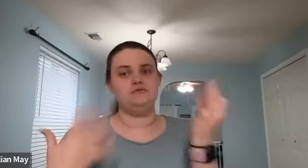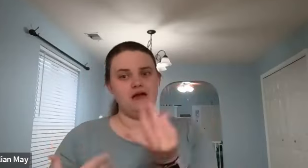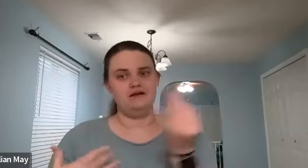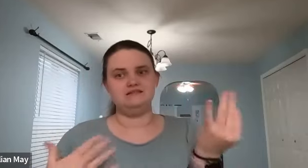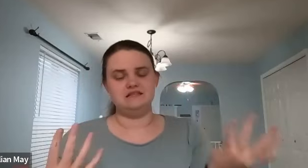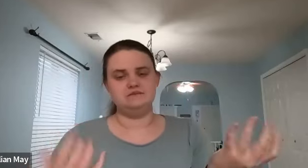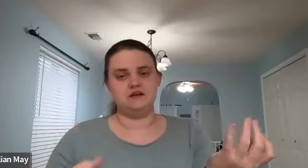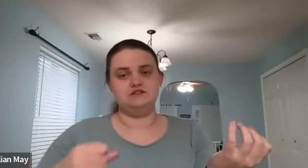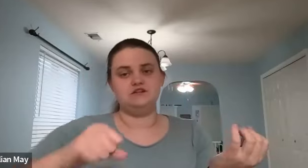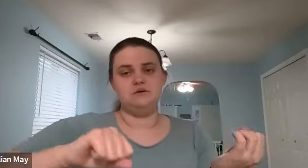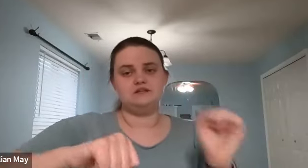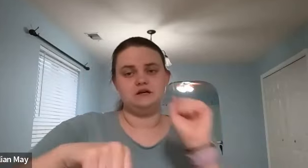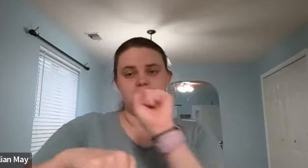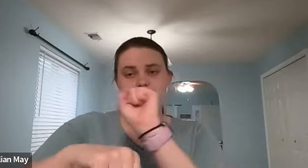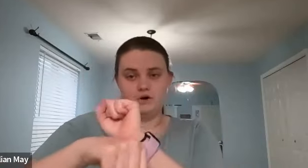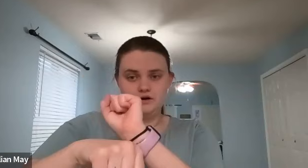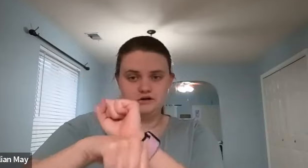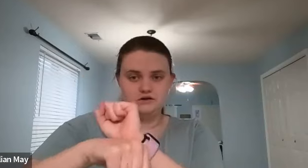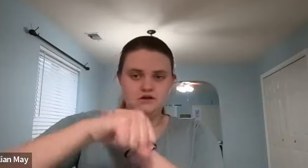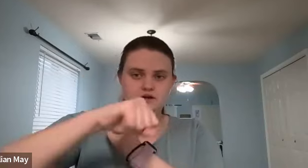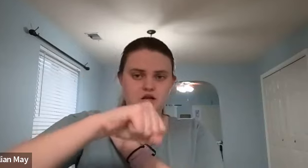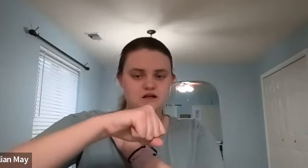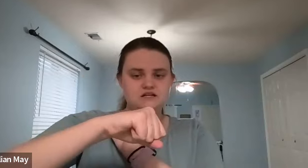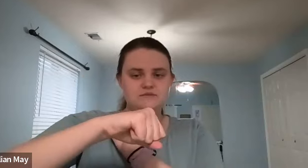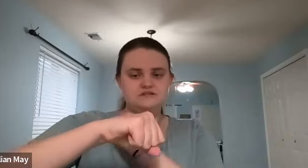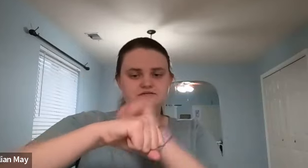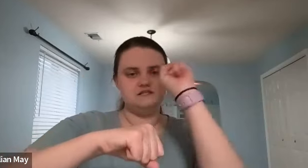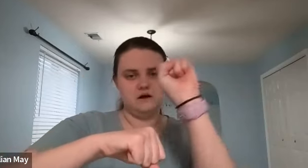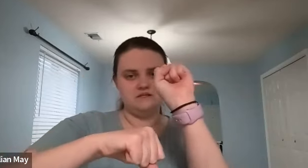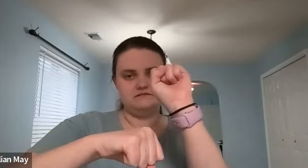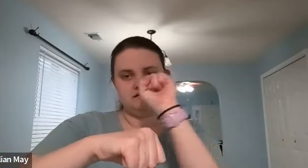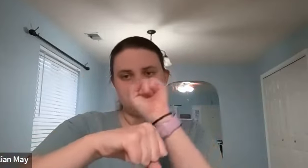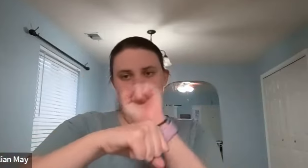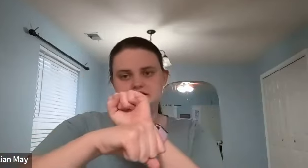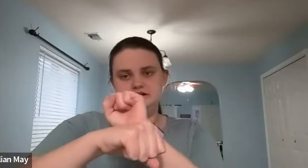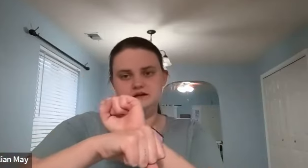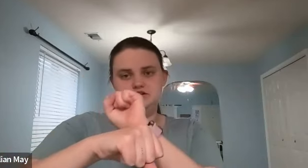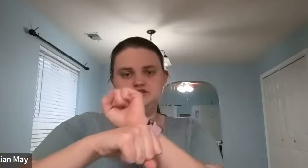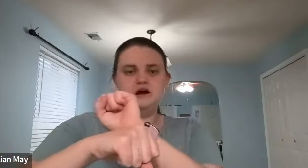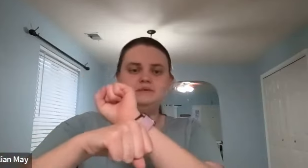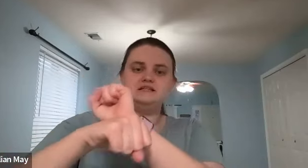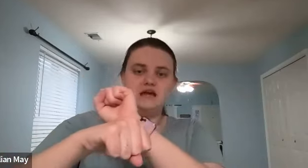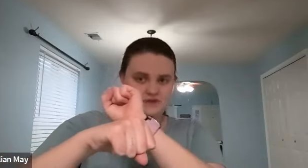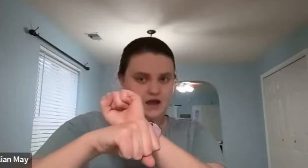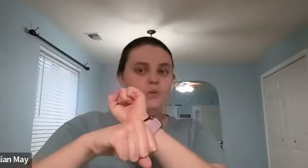that it's the same sign. So it's going to be work, non-dominant's a fist, dominant's a fist. Your dominant is tapping. Yeah,